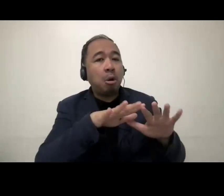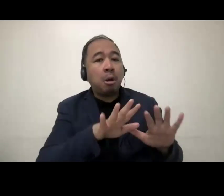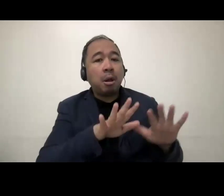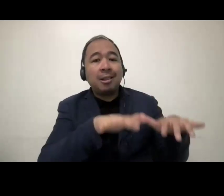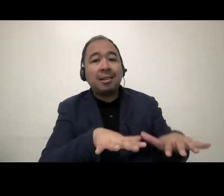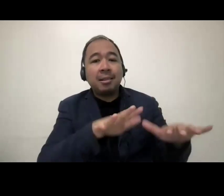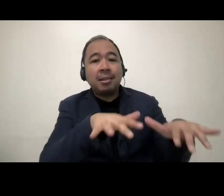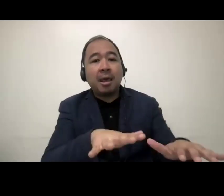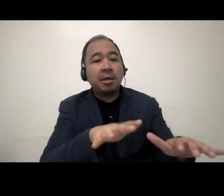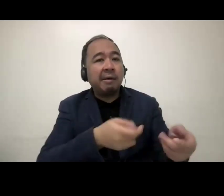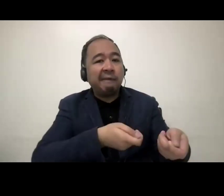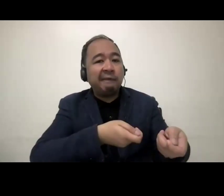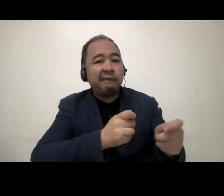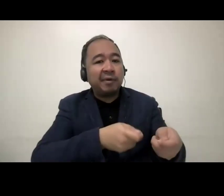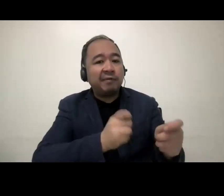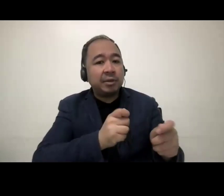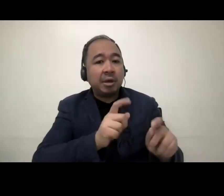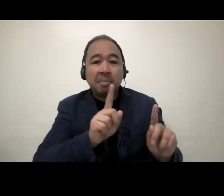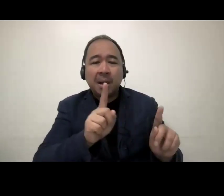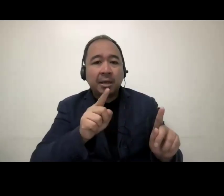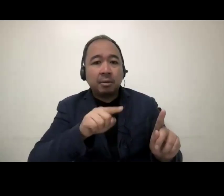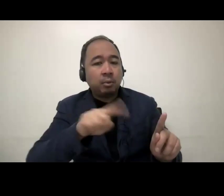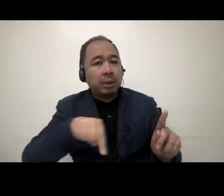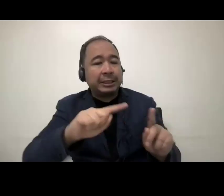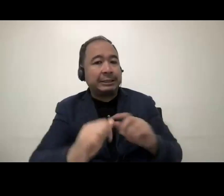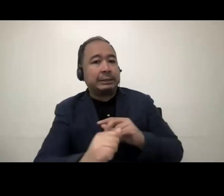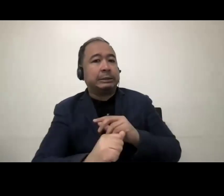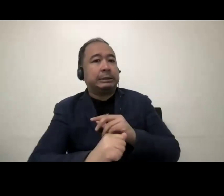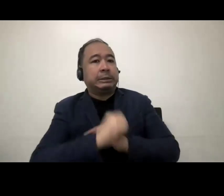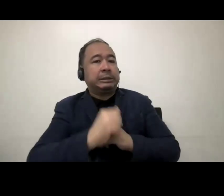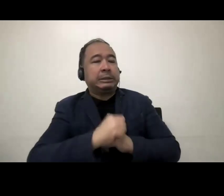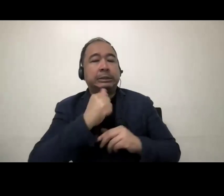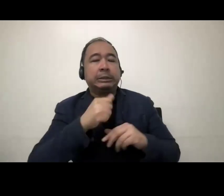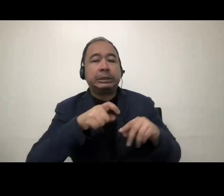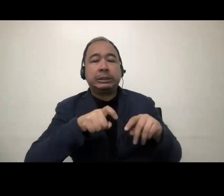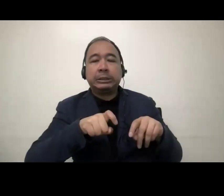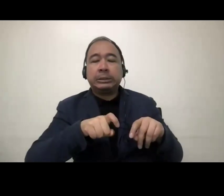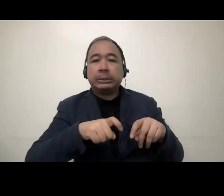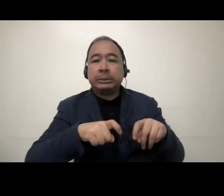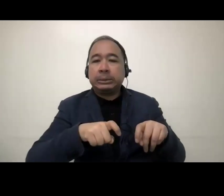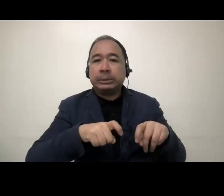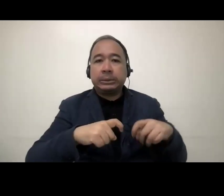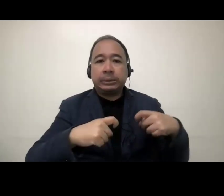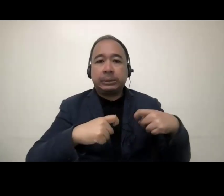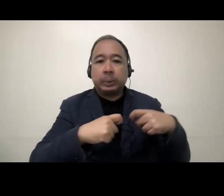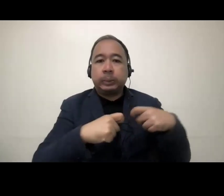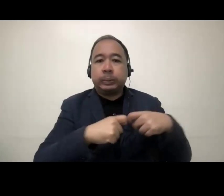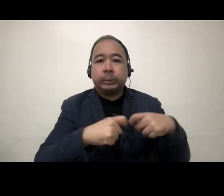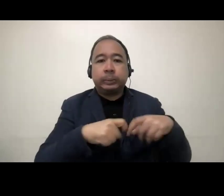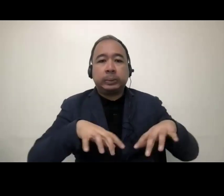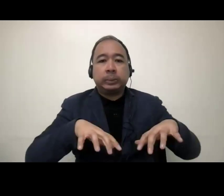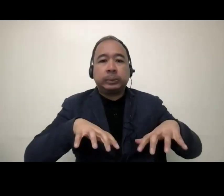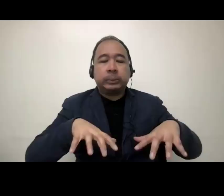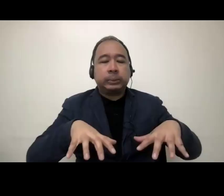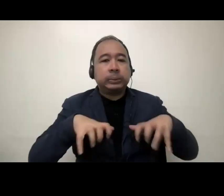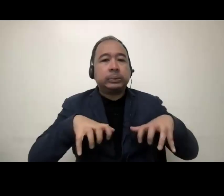is the question of a fisherman concerned about the Laguna floating solar project, which received